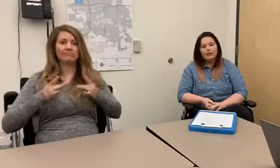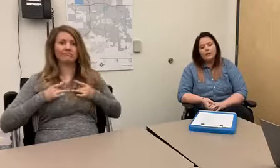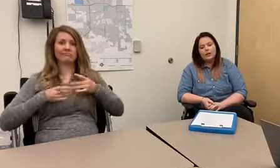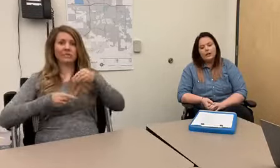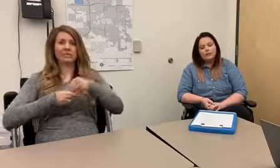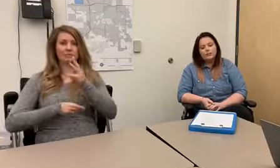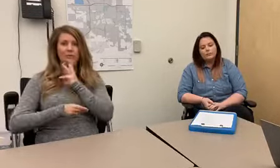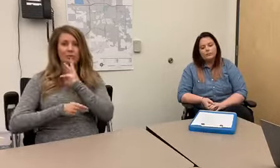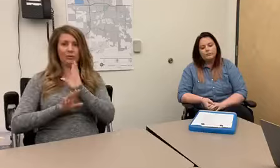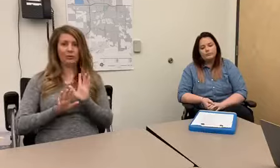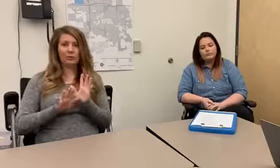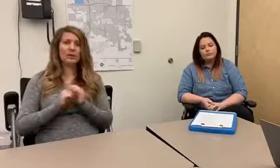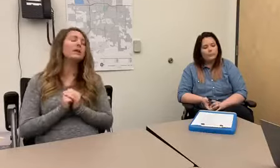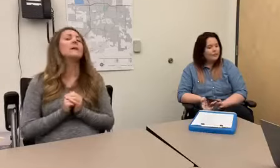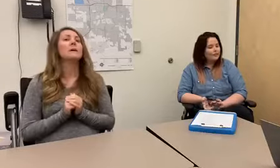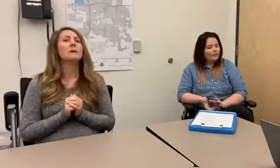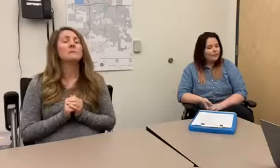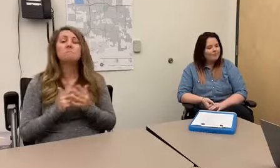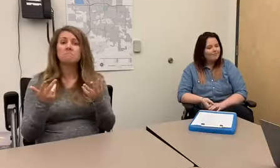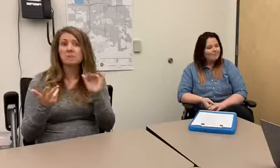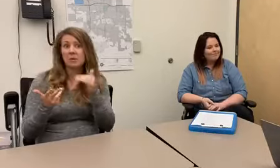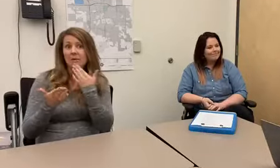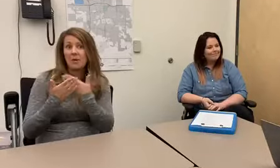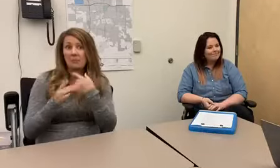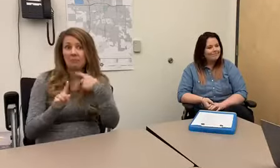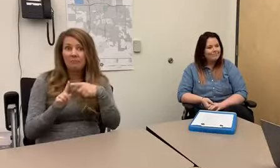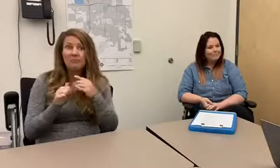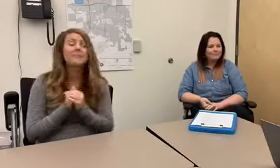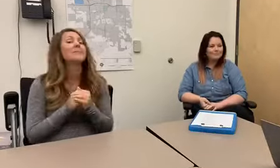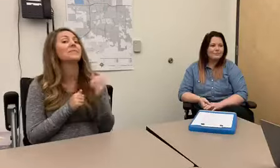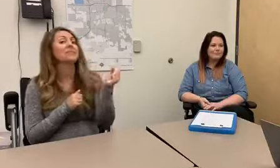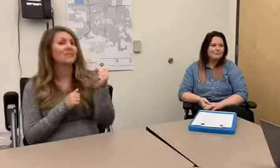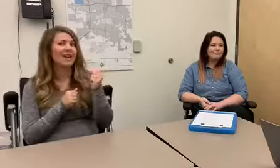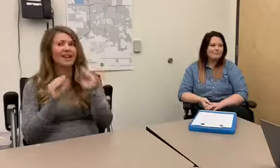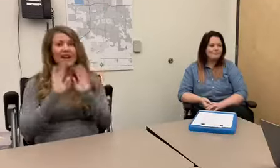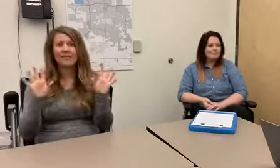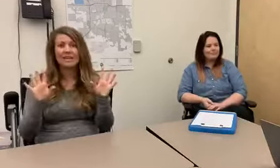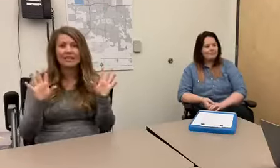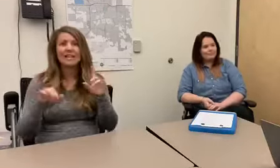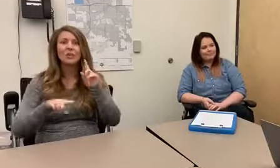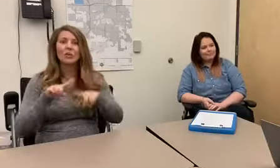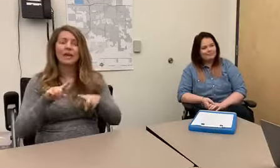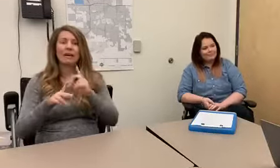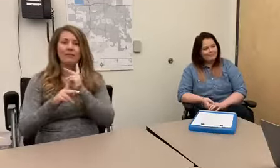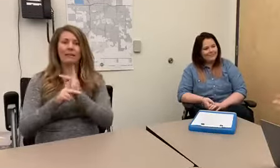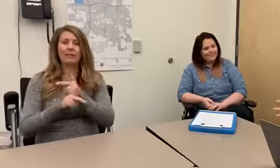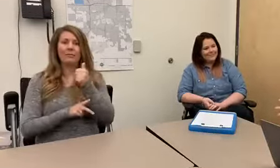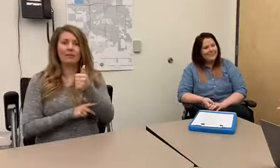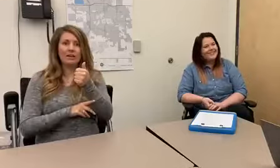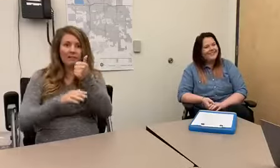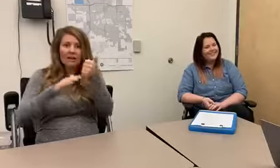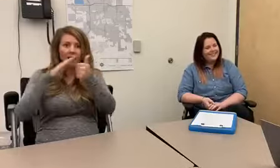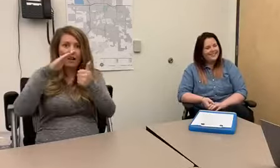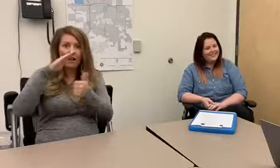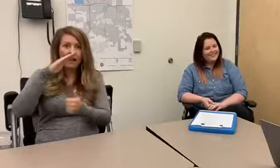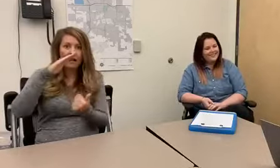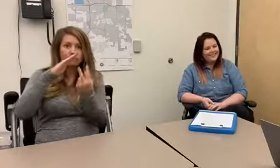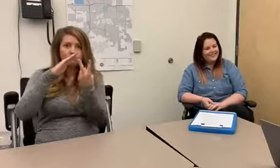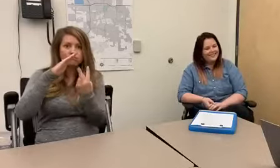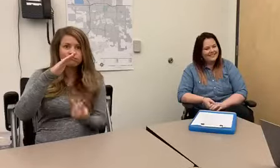so that's a good thing. Yeah, but obviously, you can't keep yourself underwater the whole time. So what can people